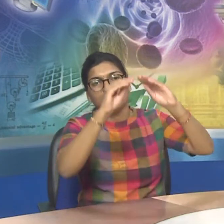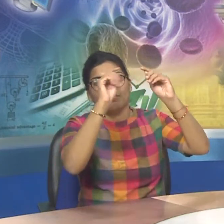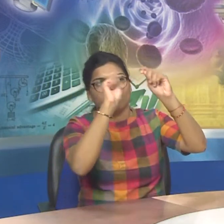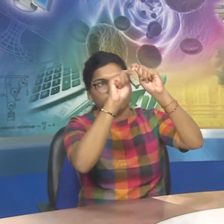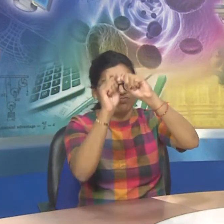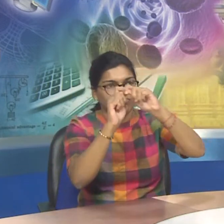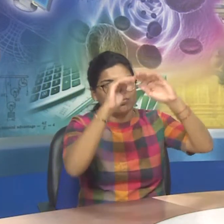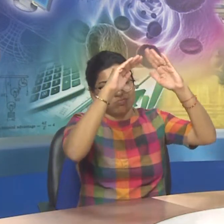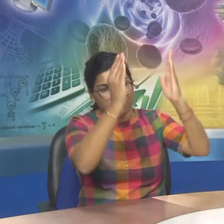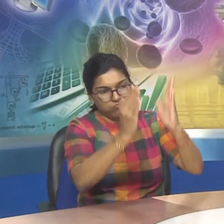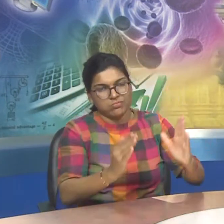attack.